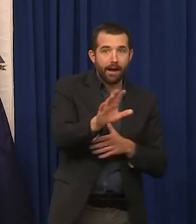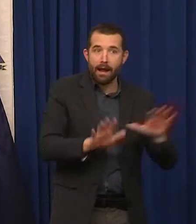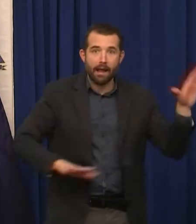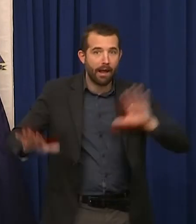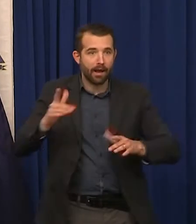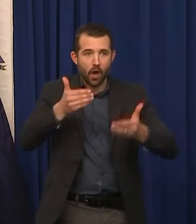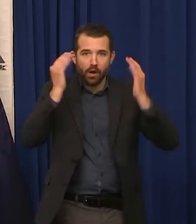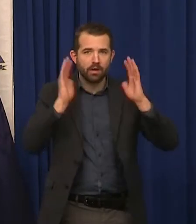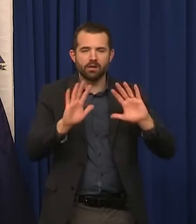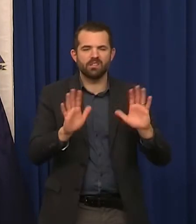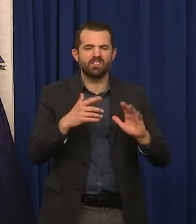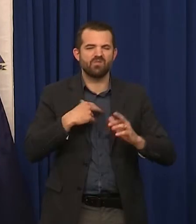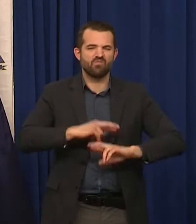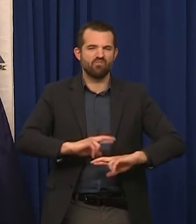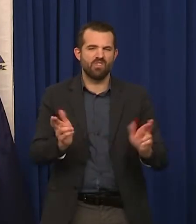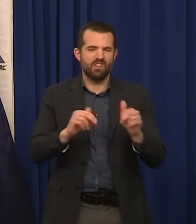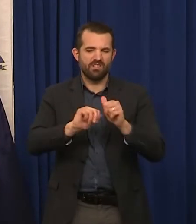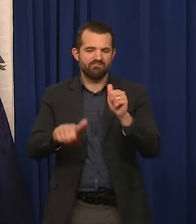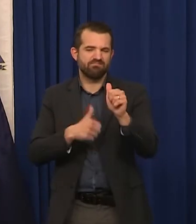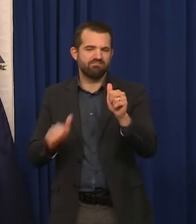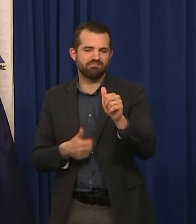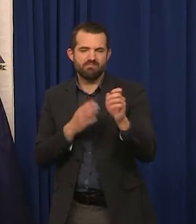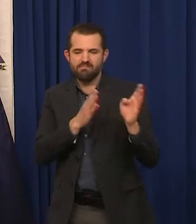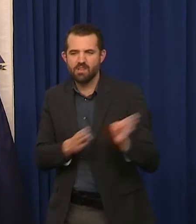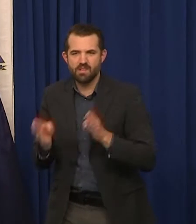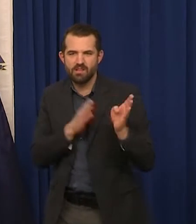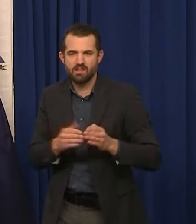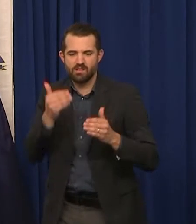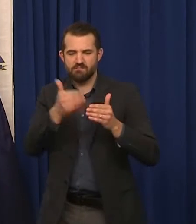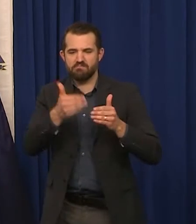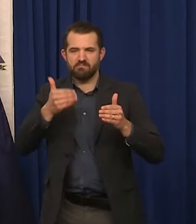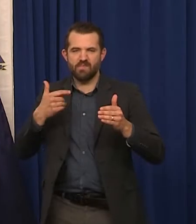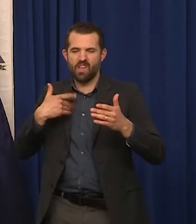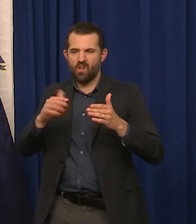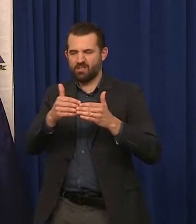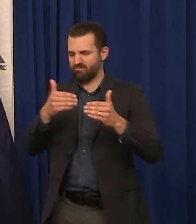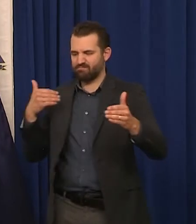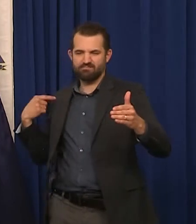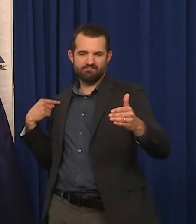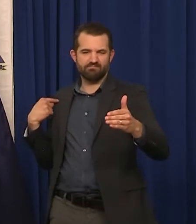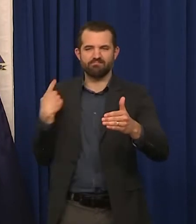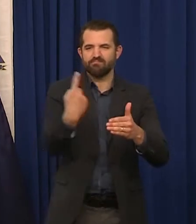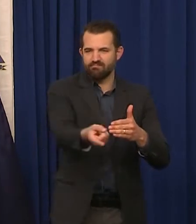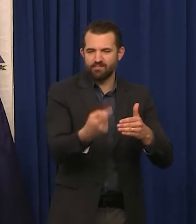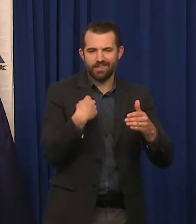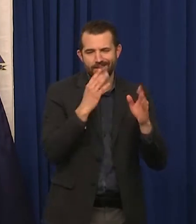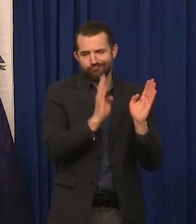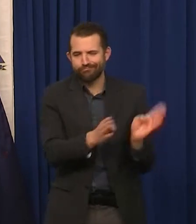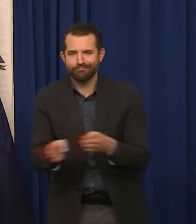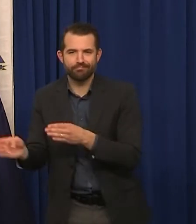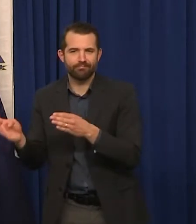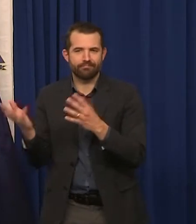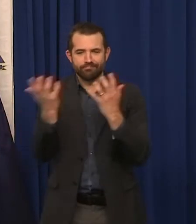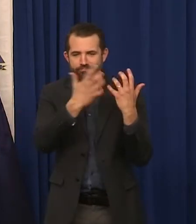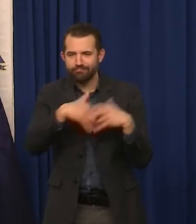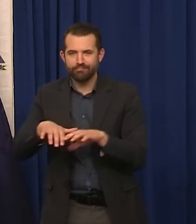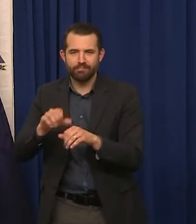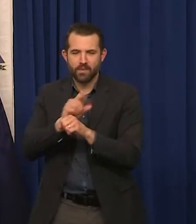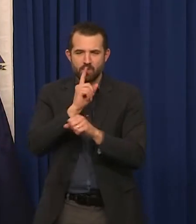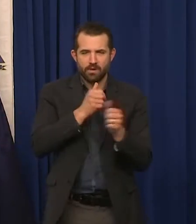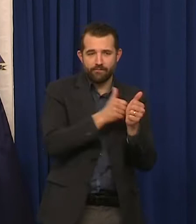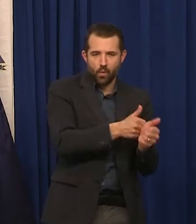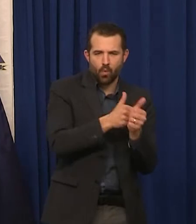these situations would arise. And so we're following the plans that we have in place pursuant to the discussions that we've had with